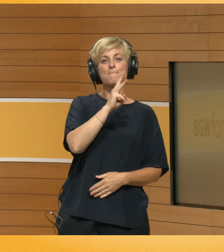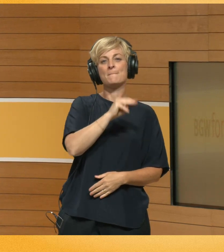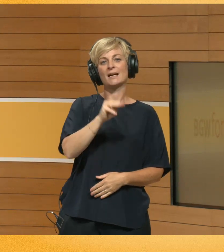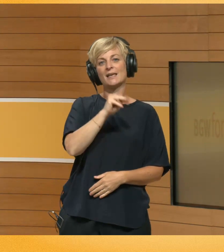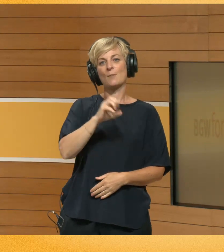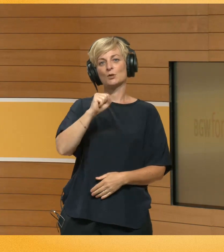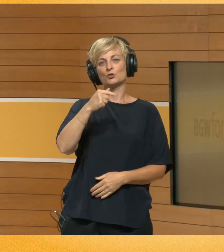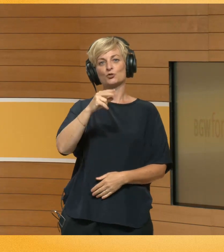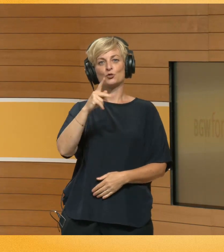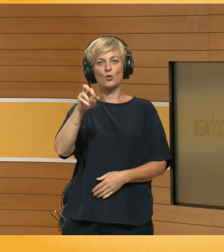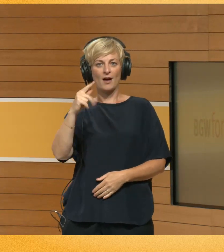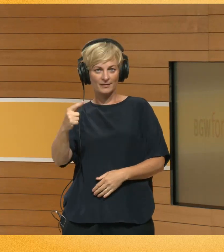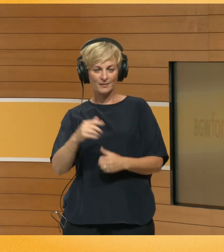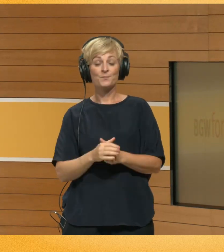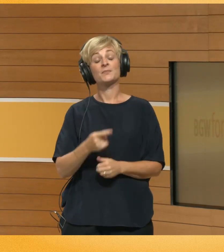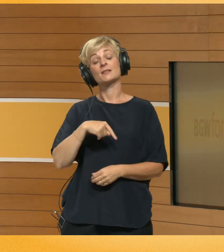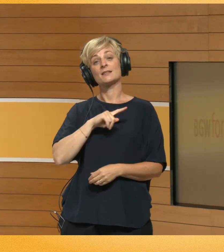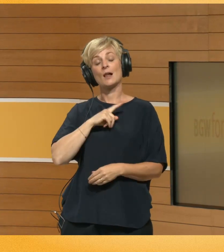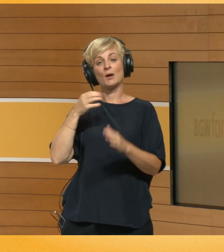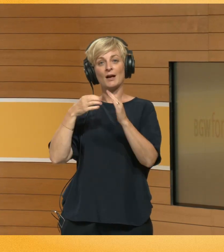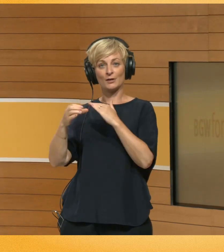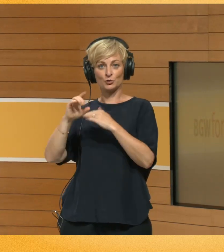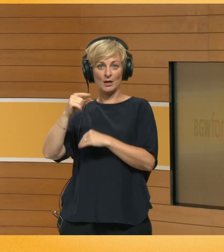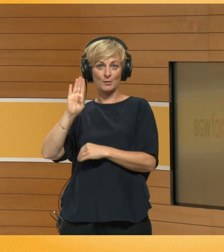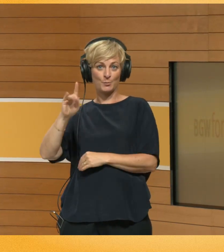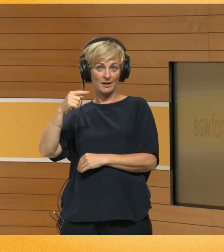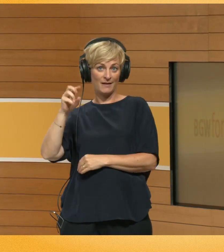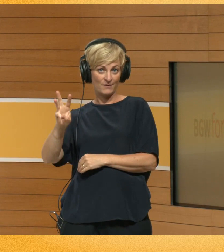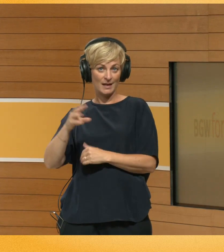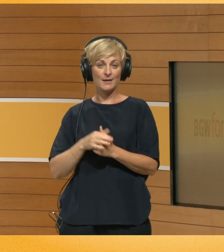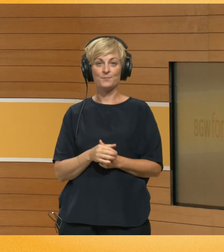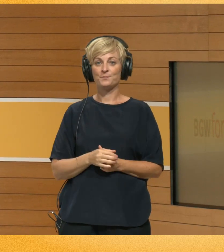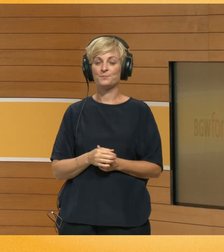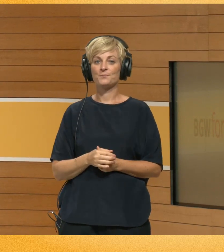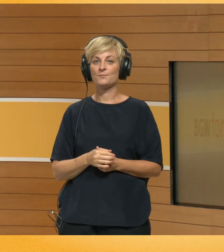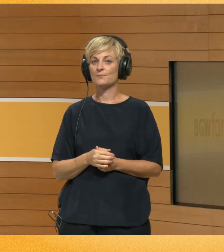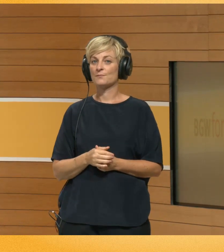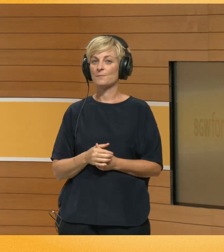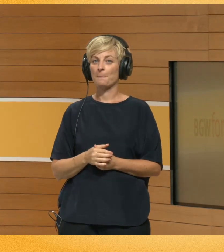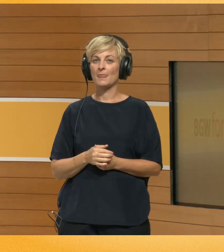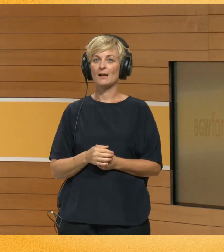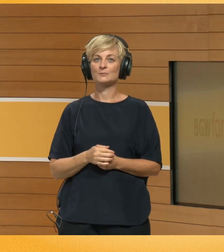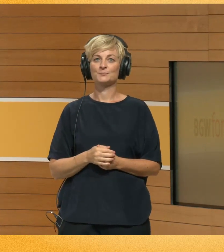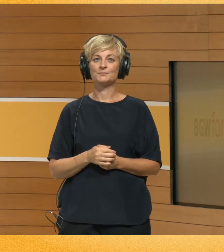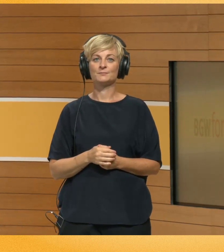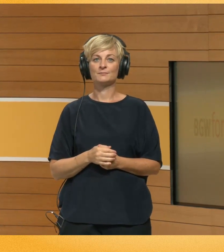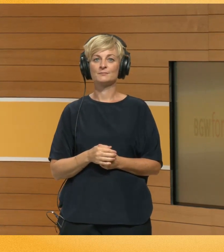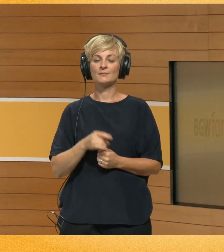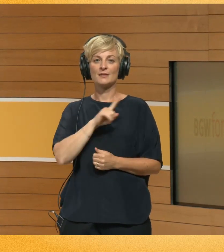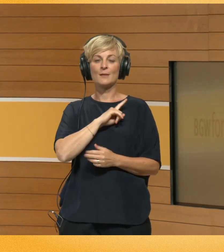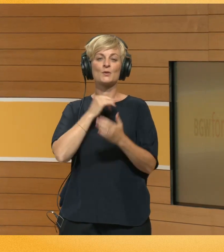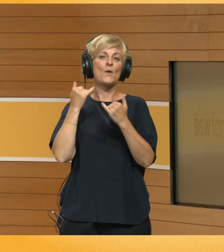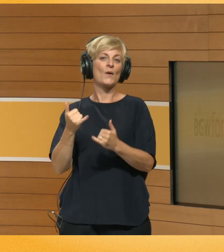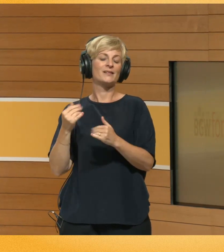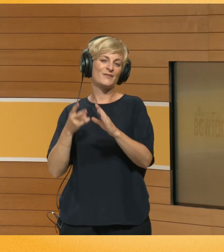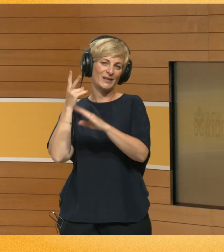also representing the ISA today, which is the International Social Security Association. So this is also